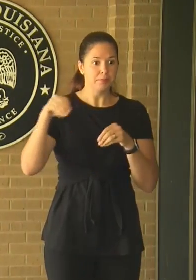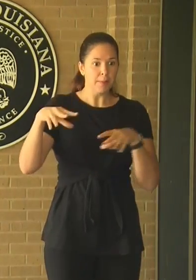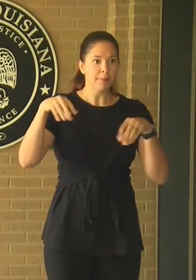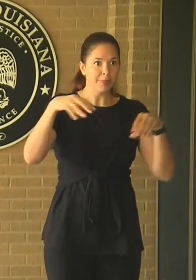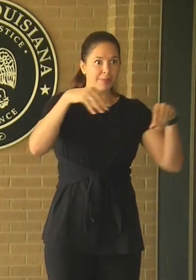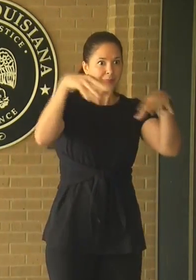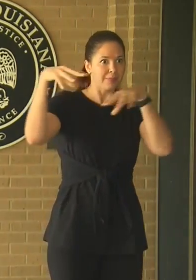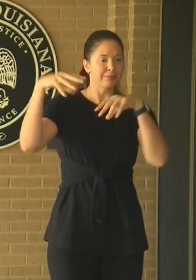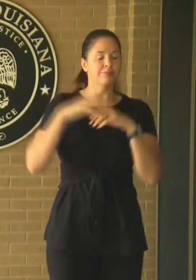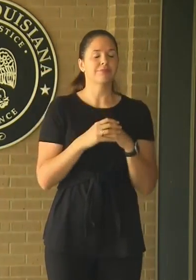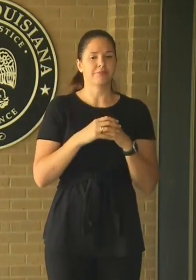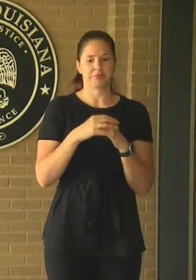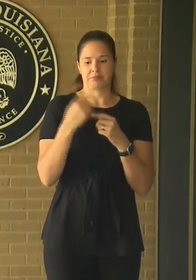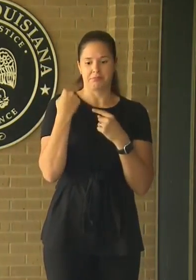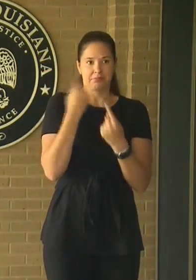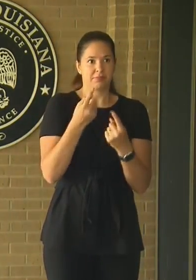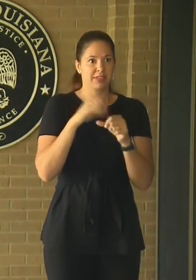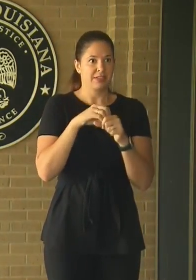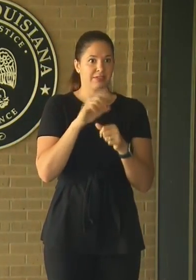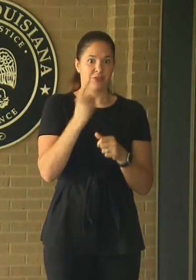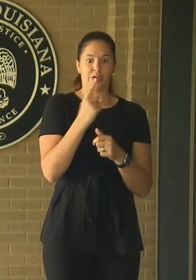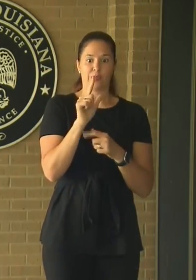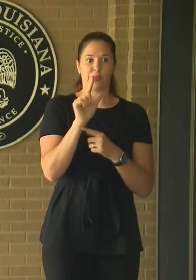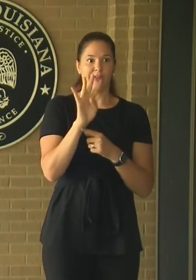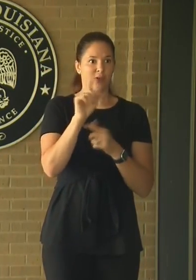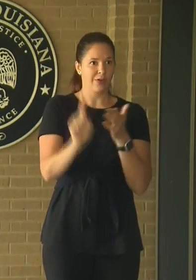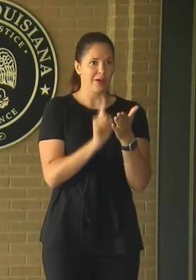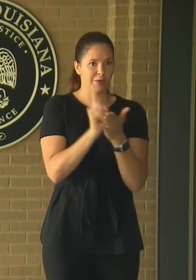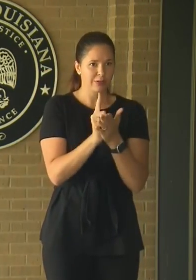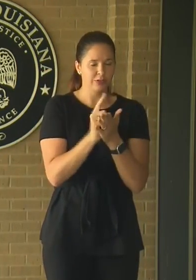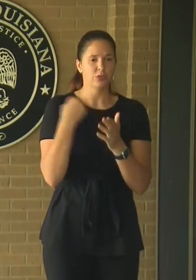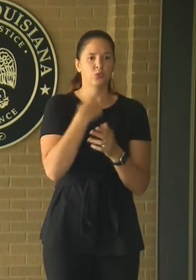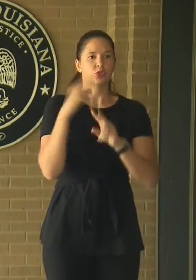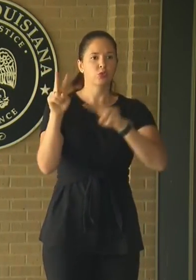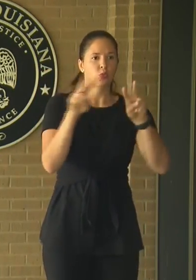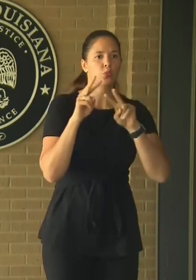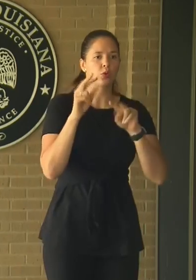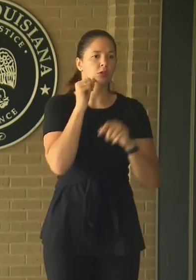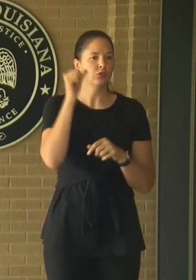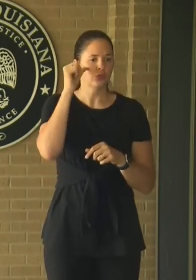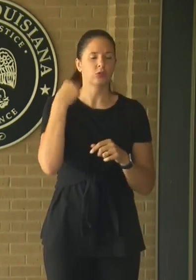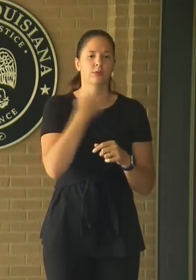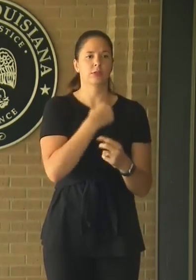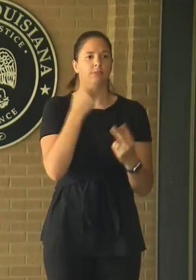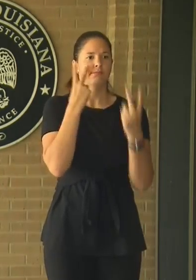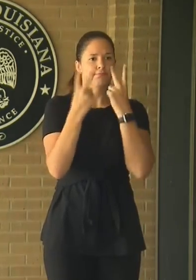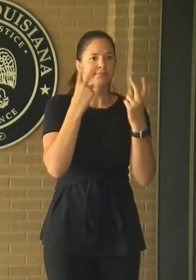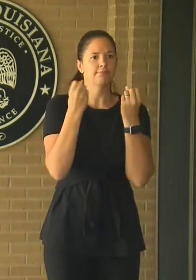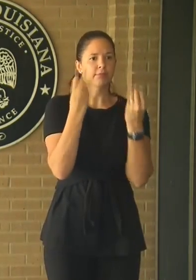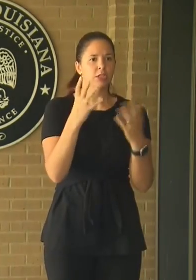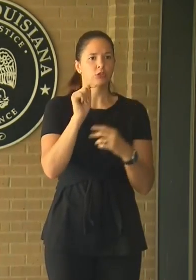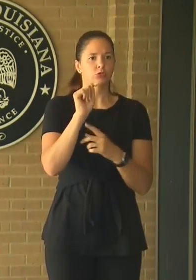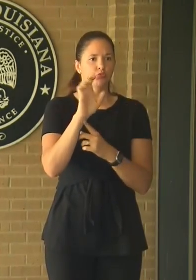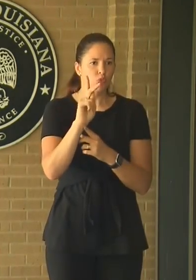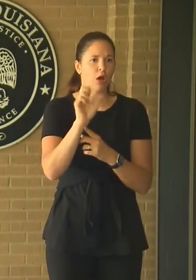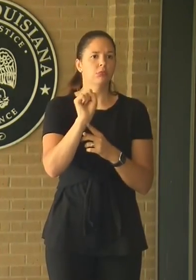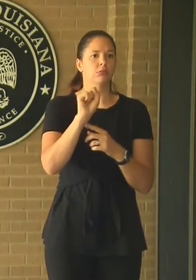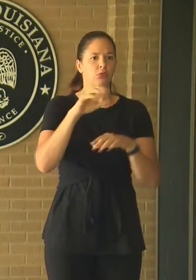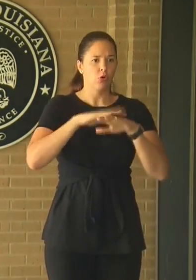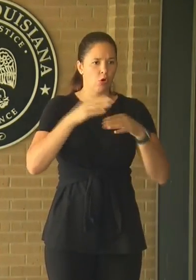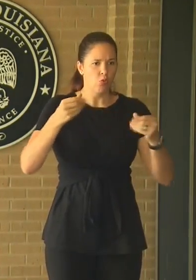restored in the first 24 hours. When we toured yesterday, we did see many trucks on the ground